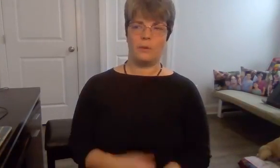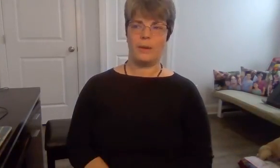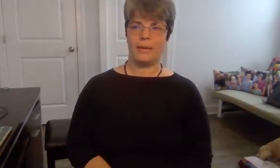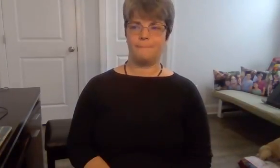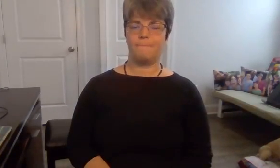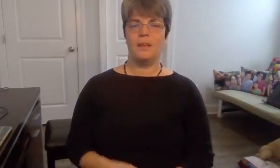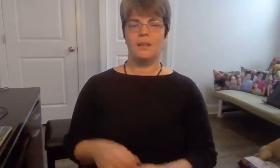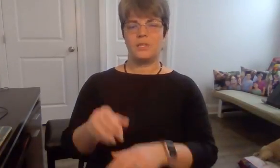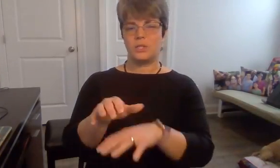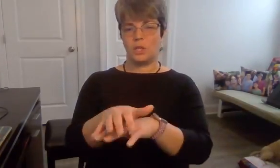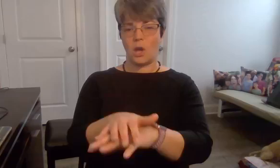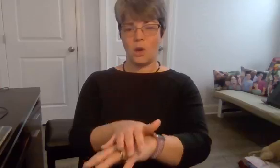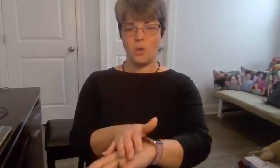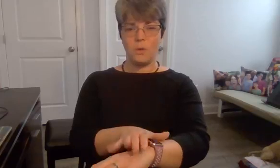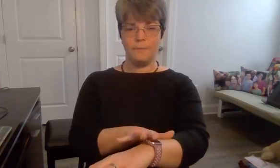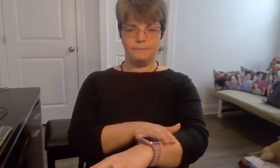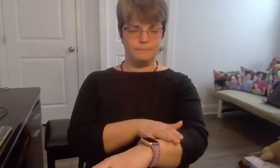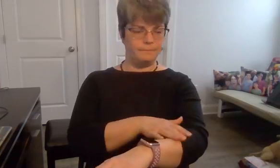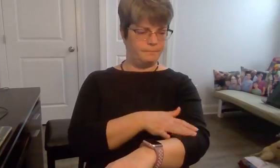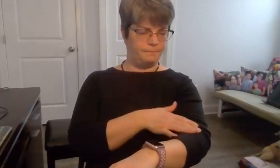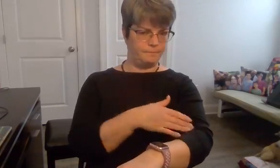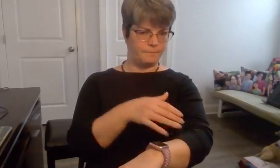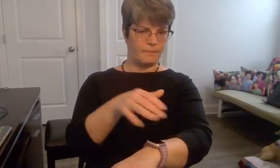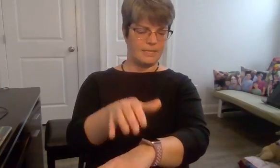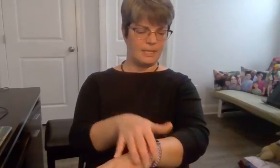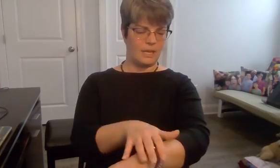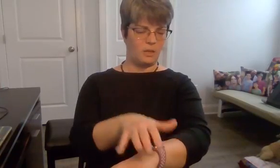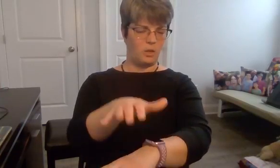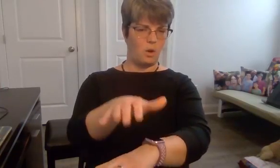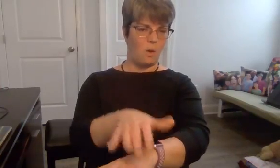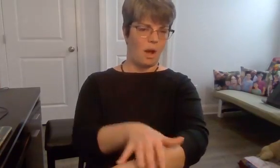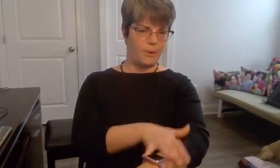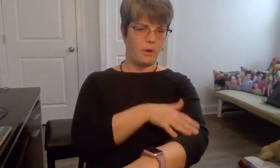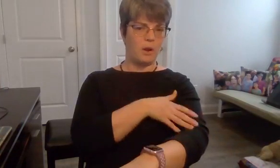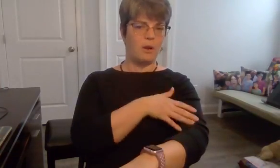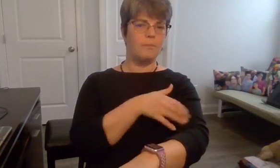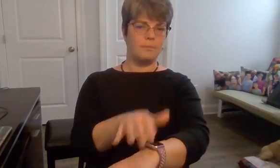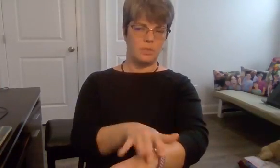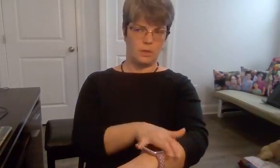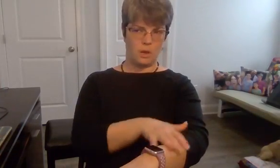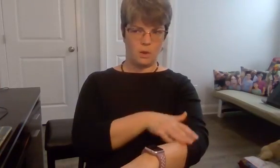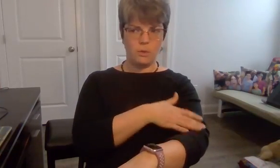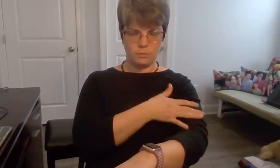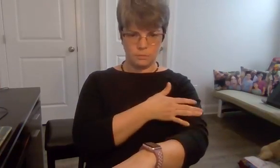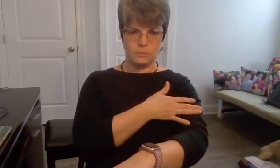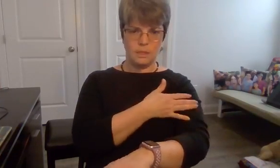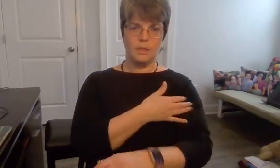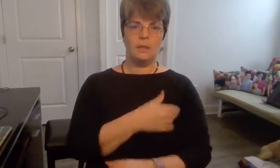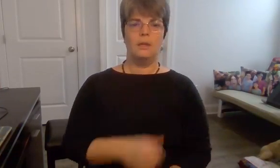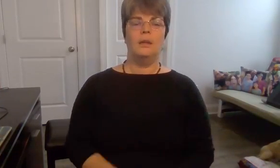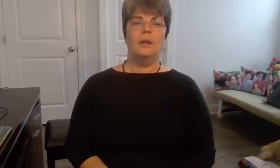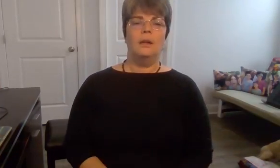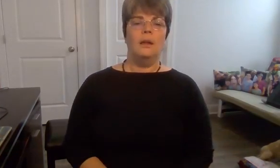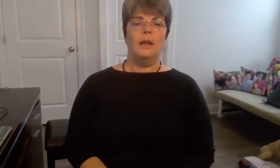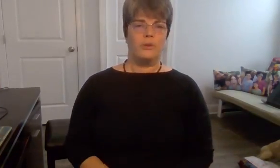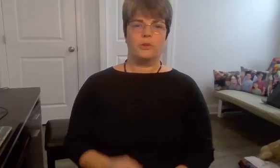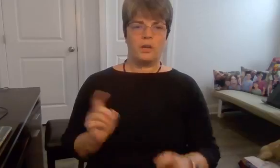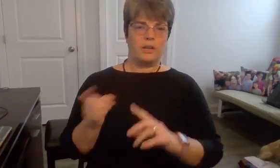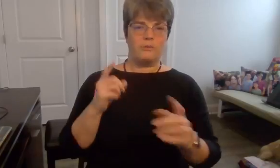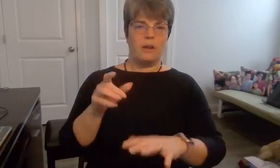waiting. Slow is like you go up your arm, slow. If they're starting to run